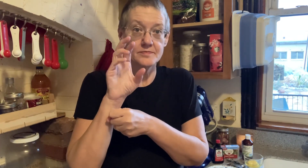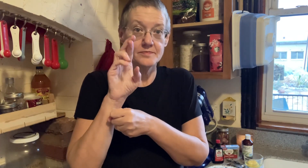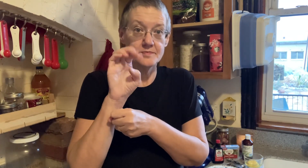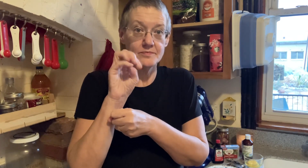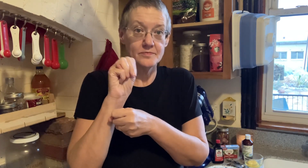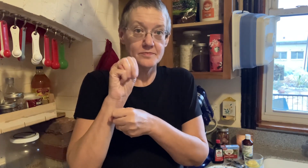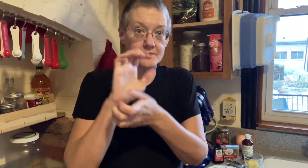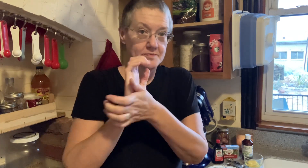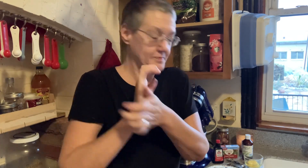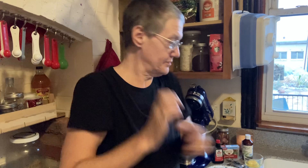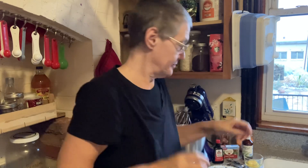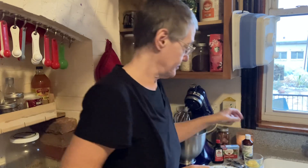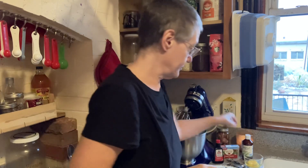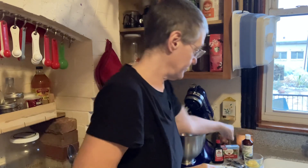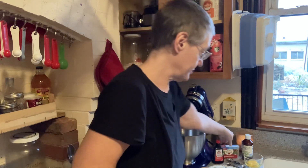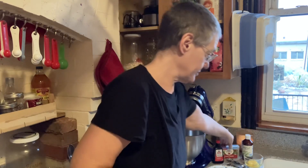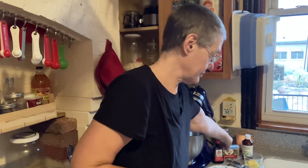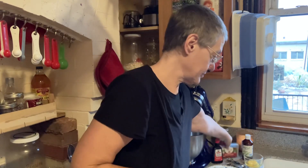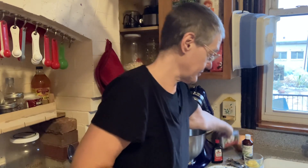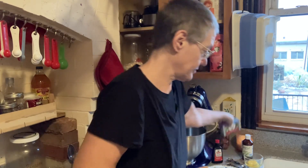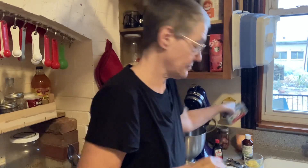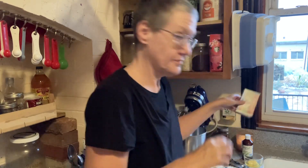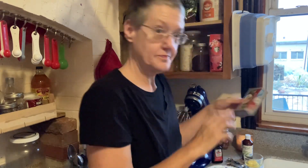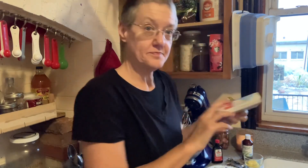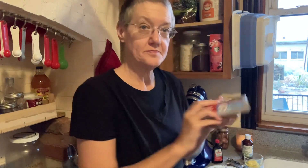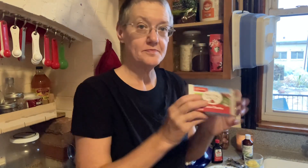You're going to use a full 8 ounces of cream cheese.